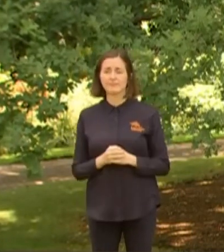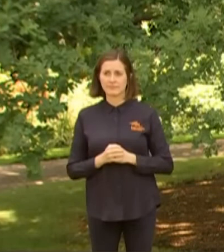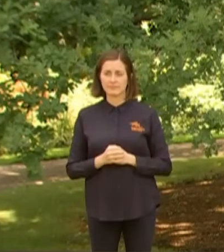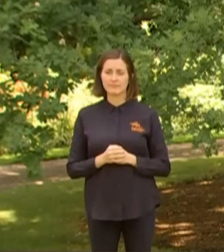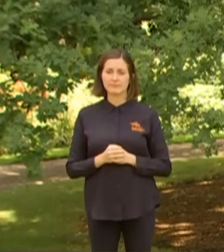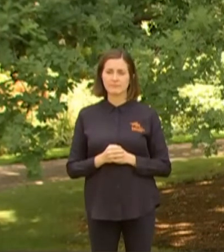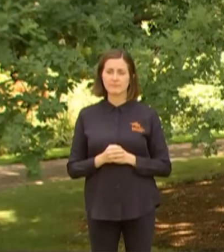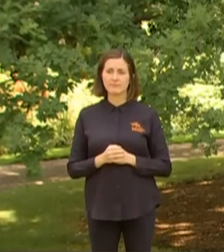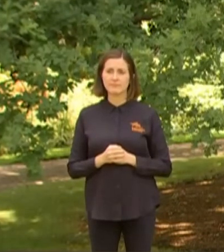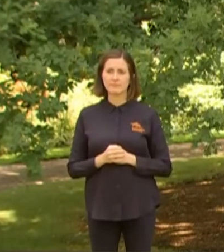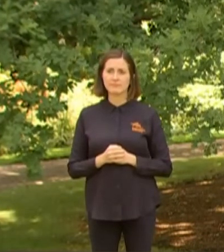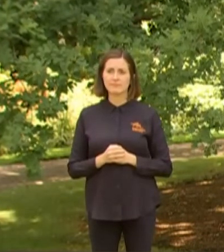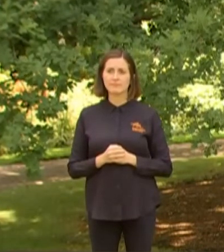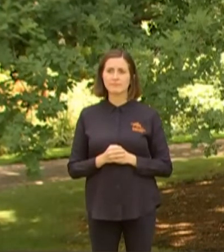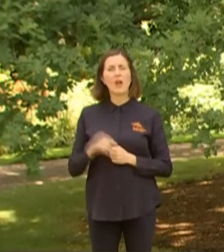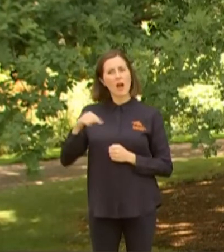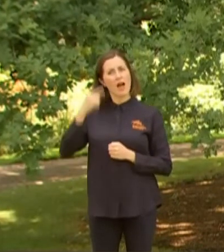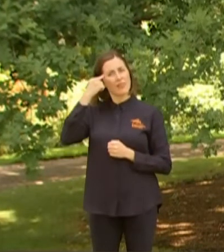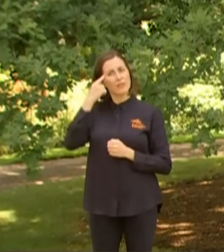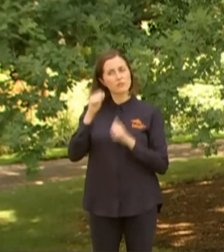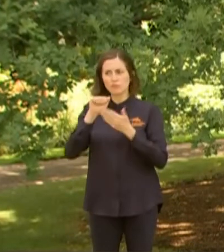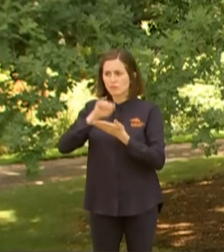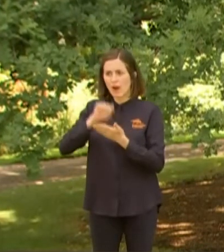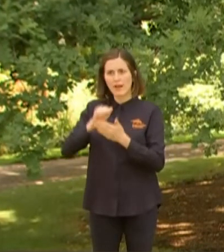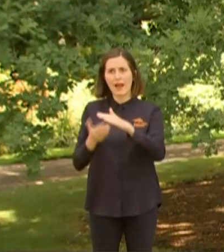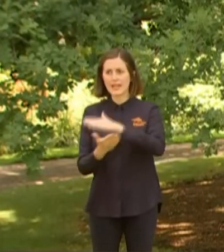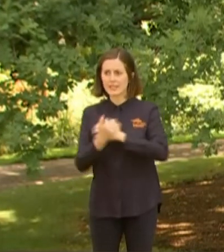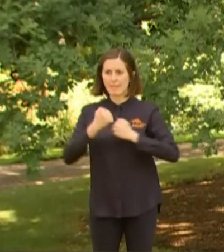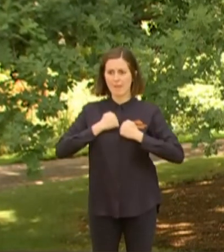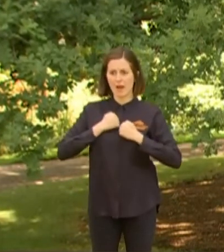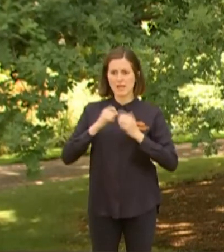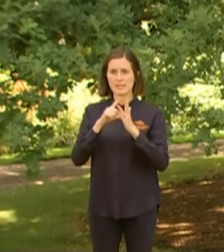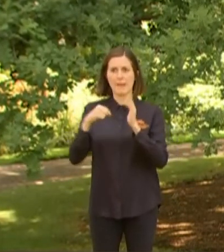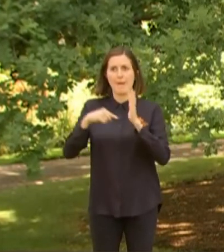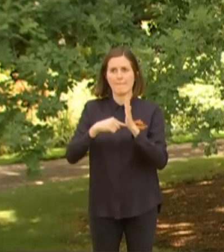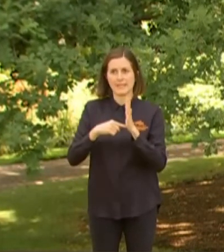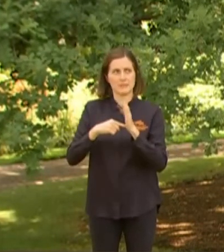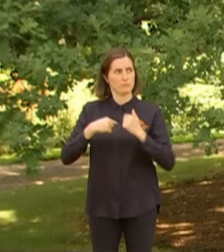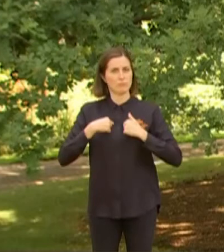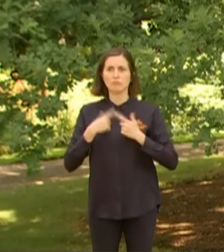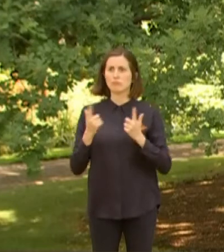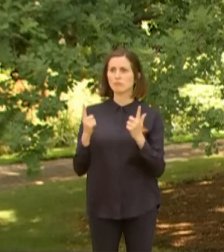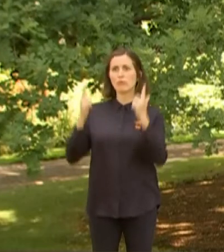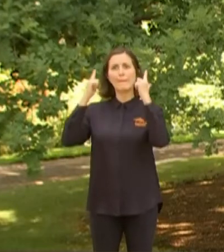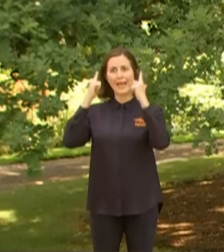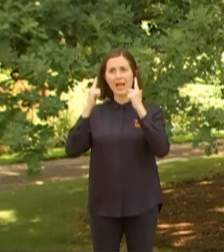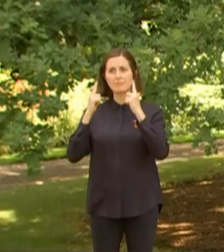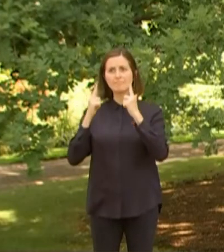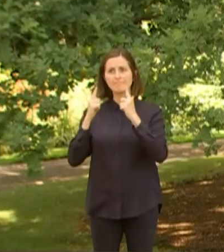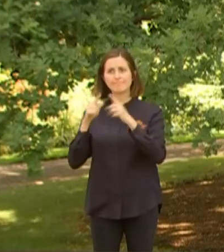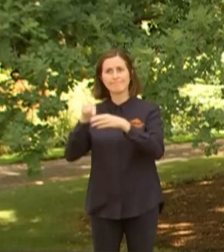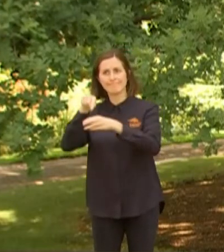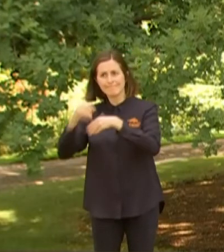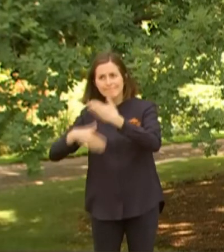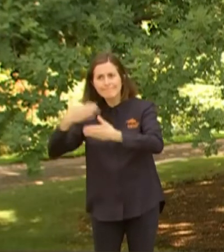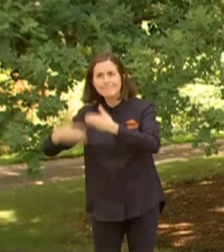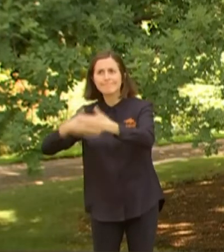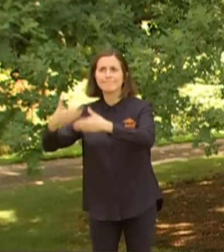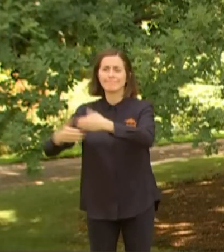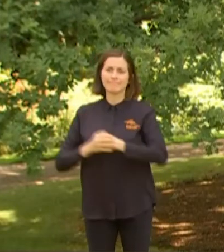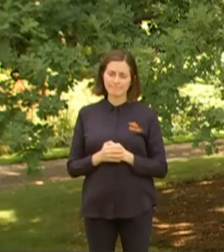and Cabinet. That is fitting, I think, given the very important and high priority that progressing the work of the First